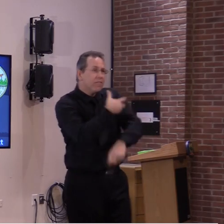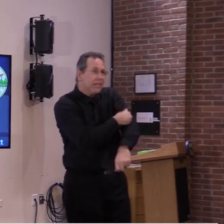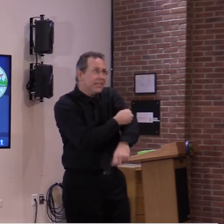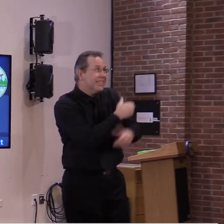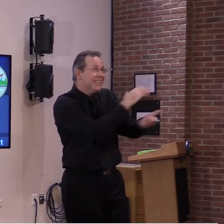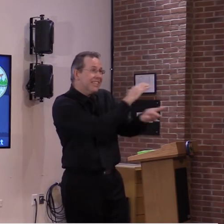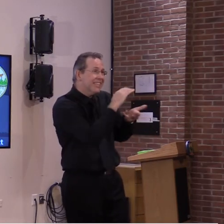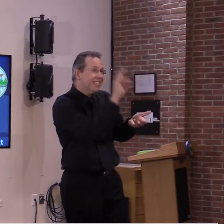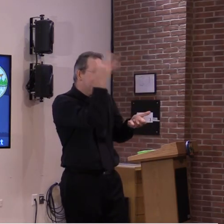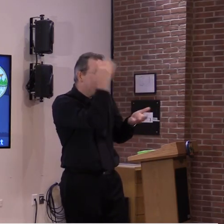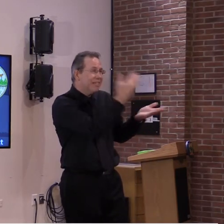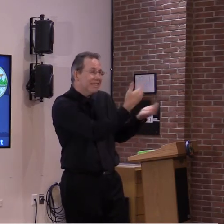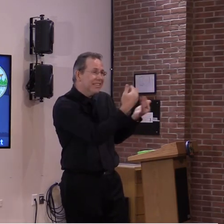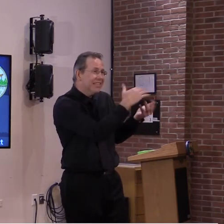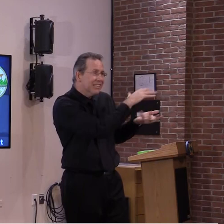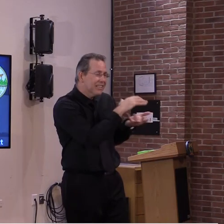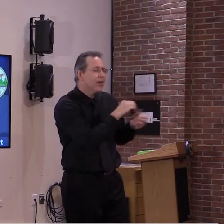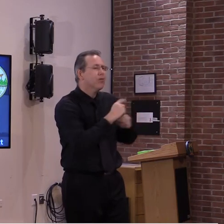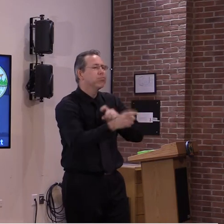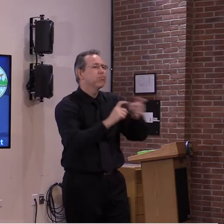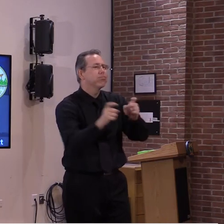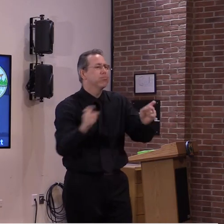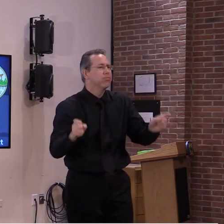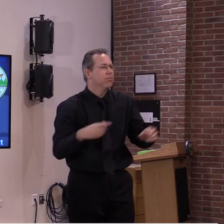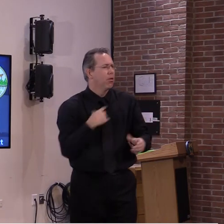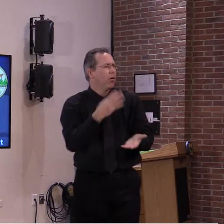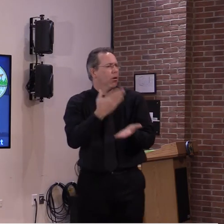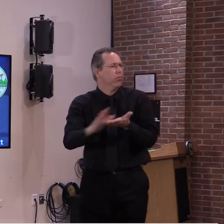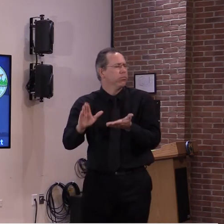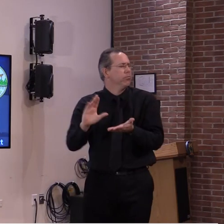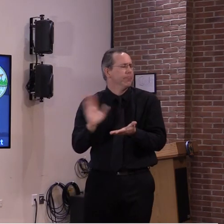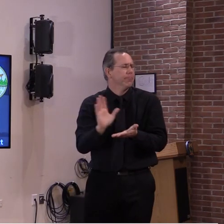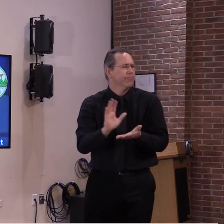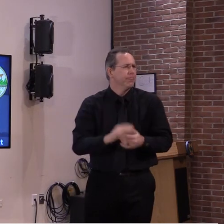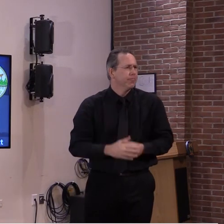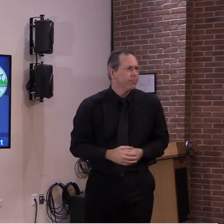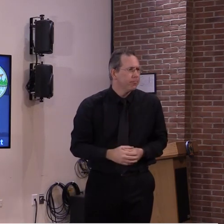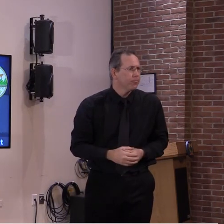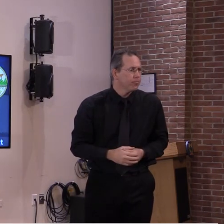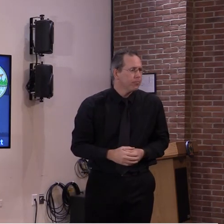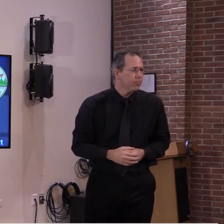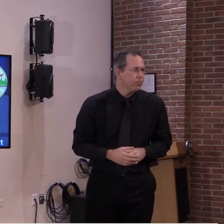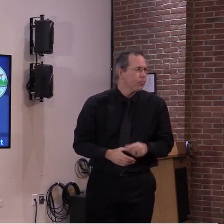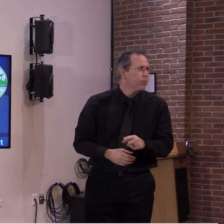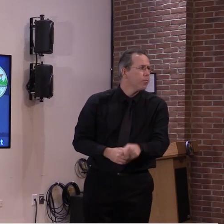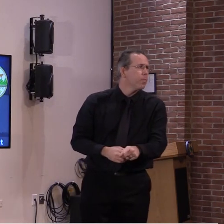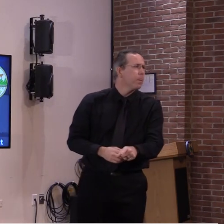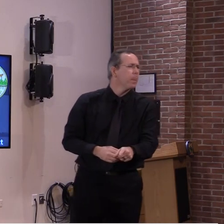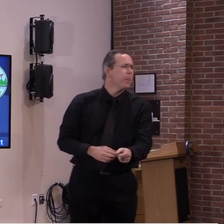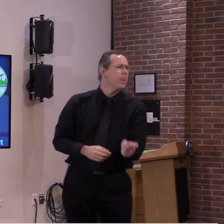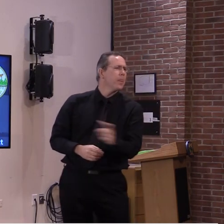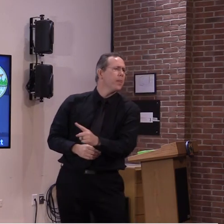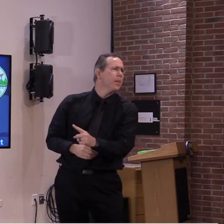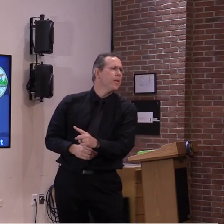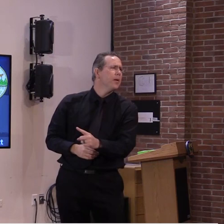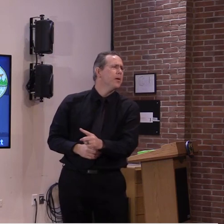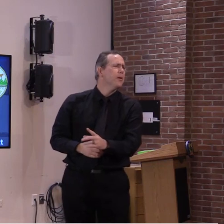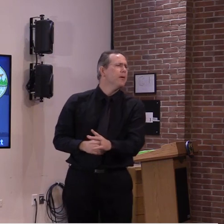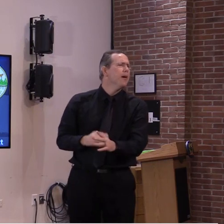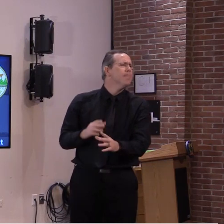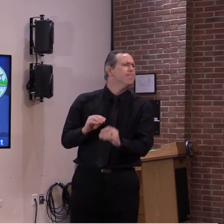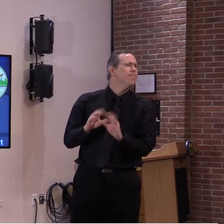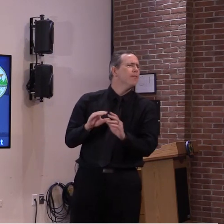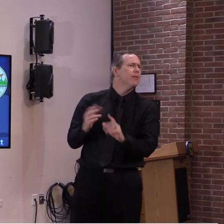So can I take that to mean, Commissioner, that it may not be the case that people of color would have an opportunity to get the